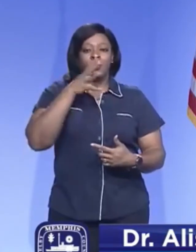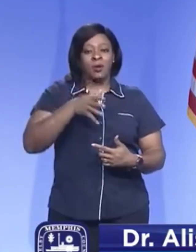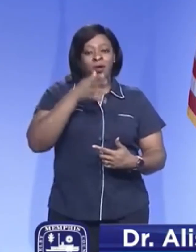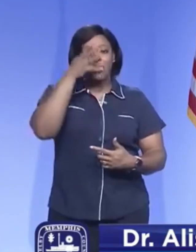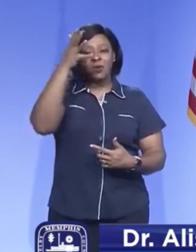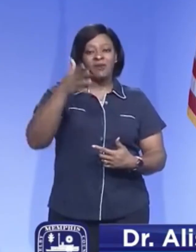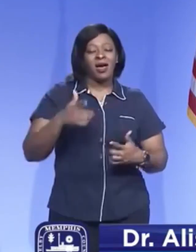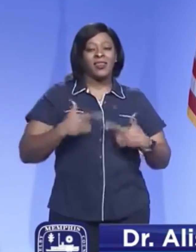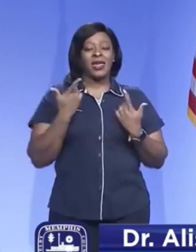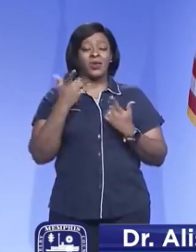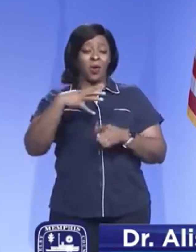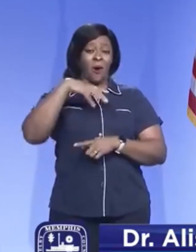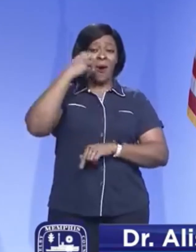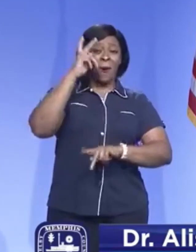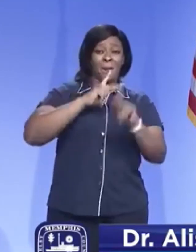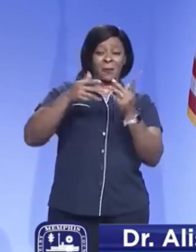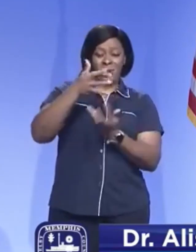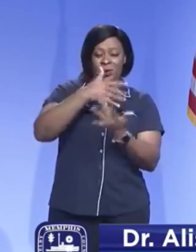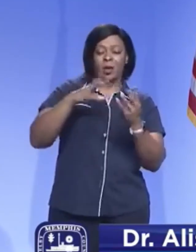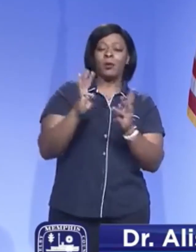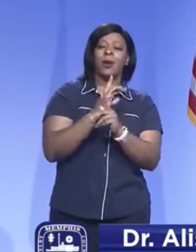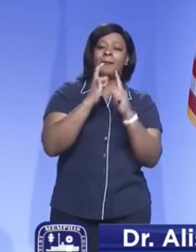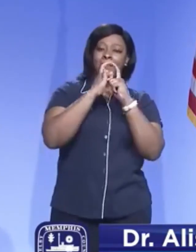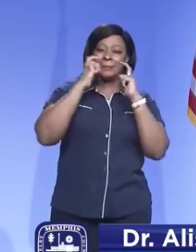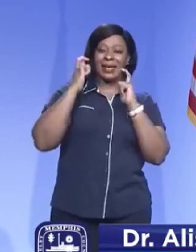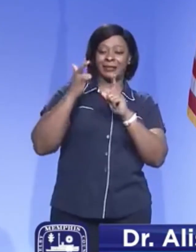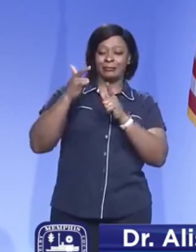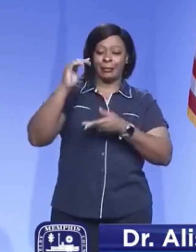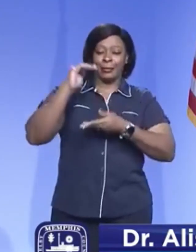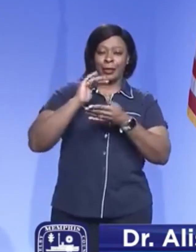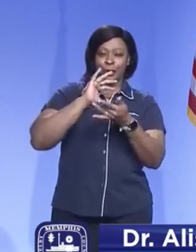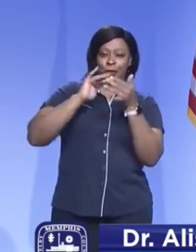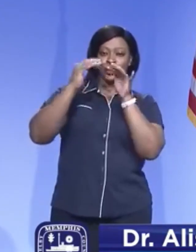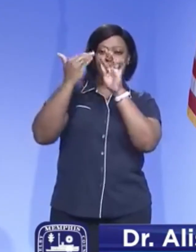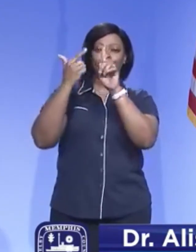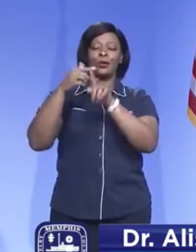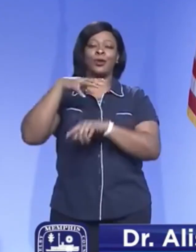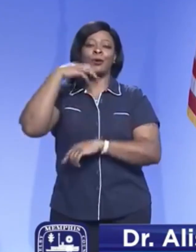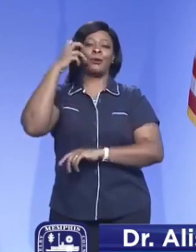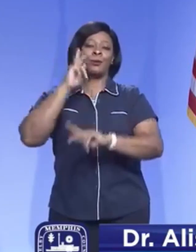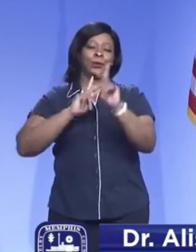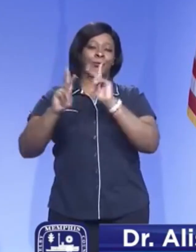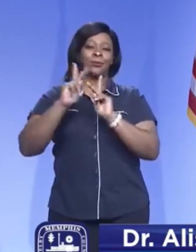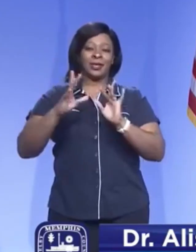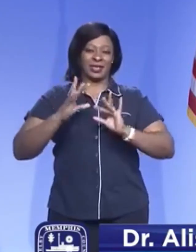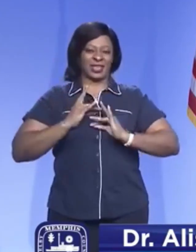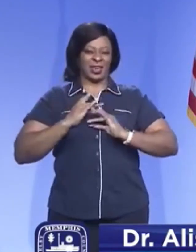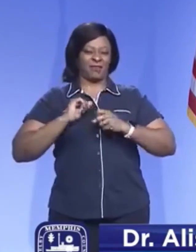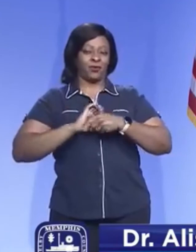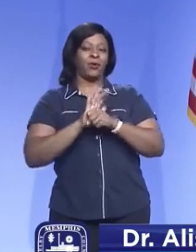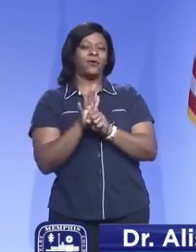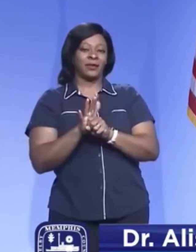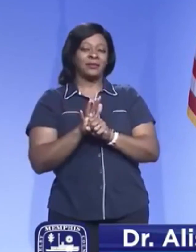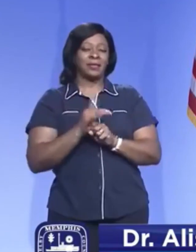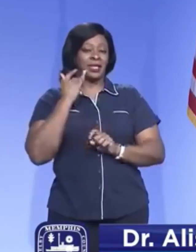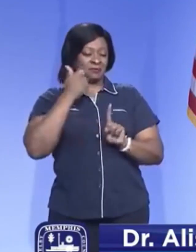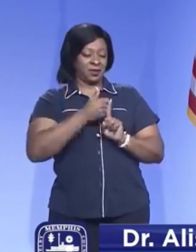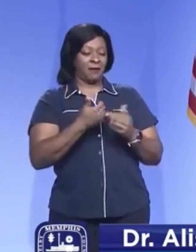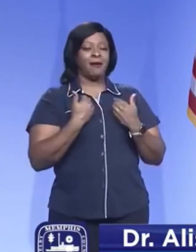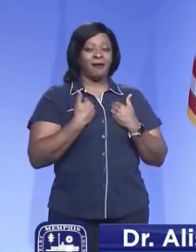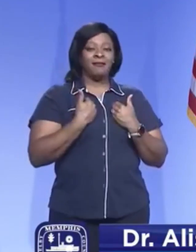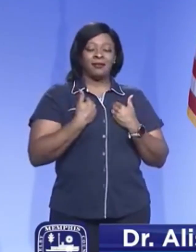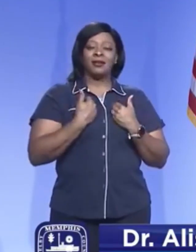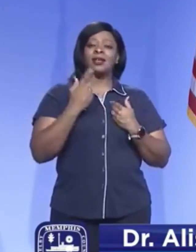your seniors or those who are vulnerable to reduce the likelihood that they may be infected if you have COVID. If you're